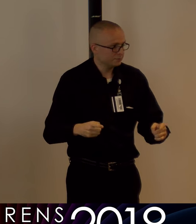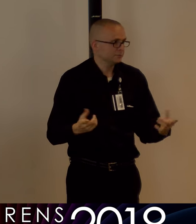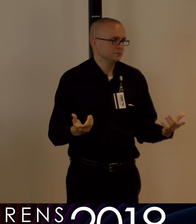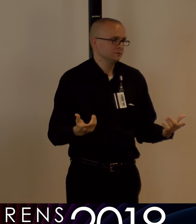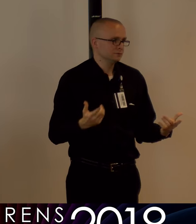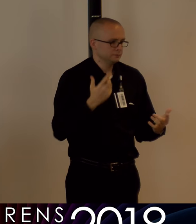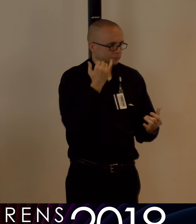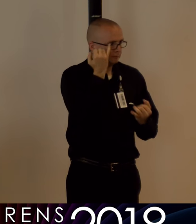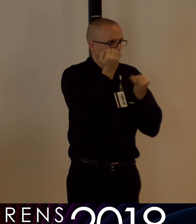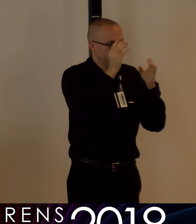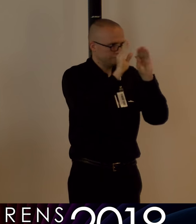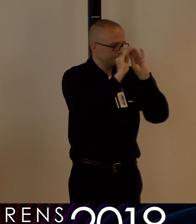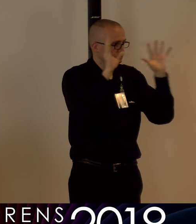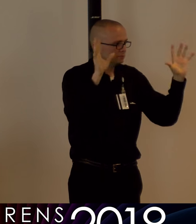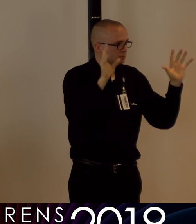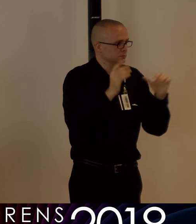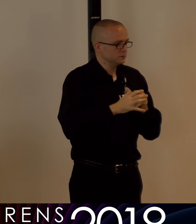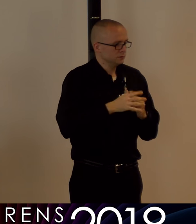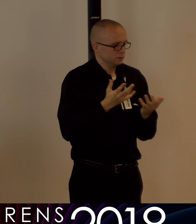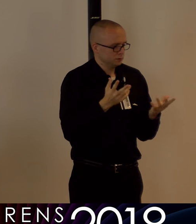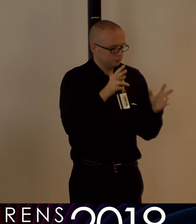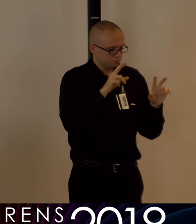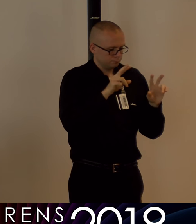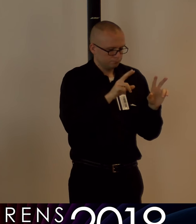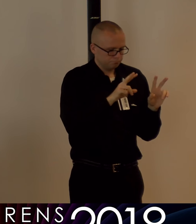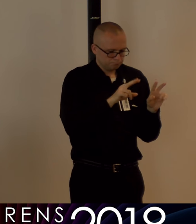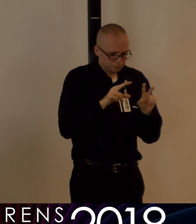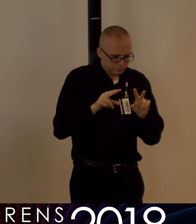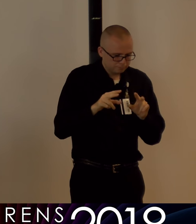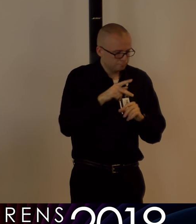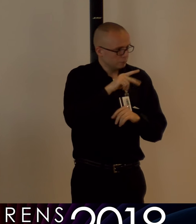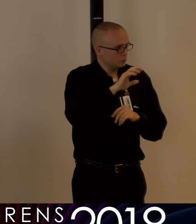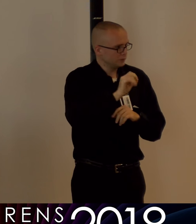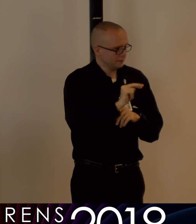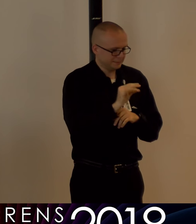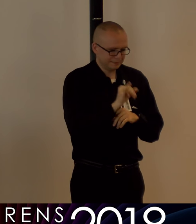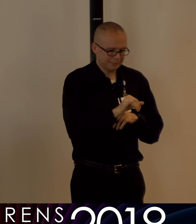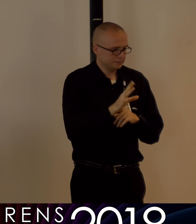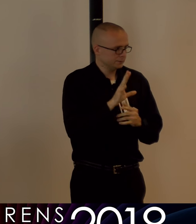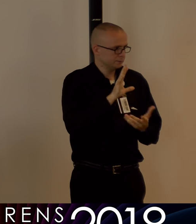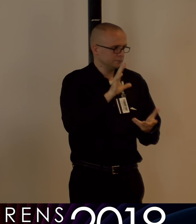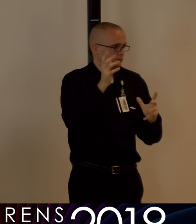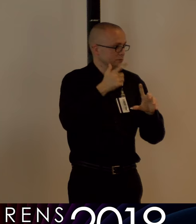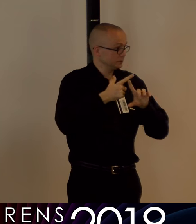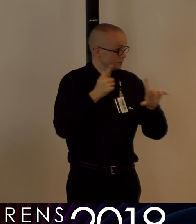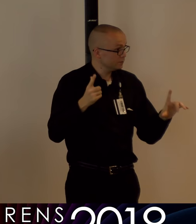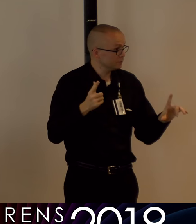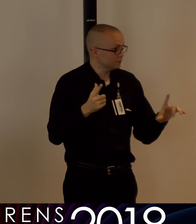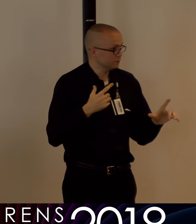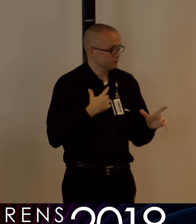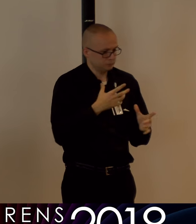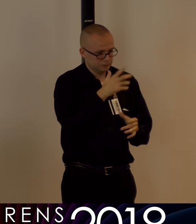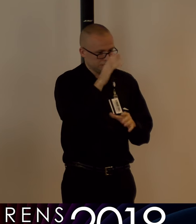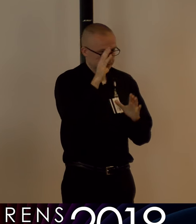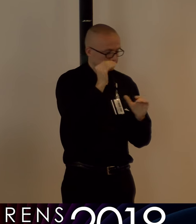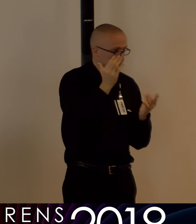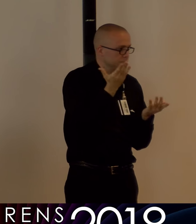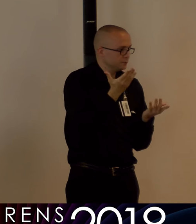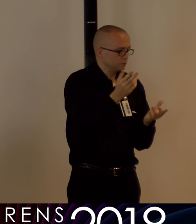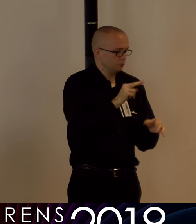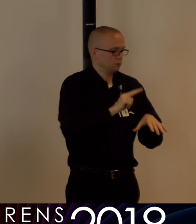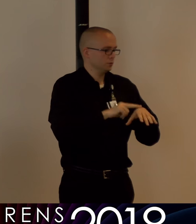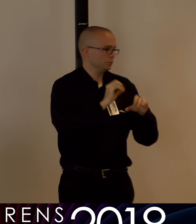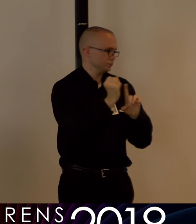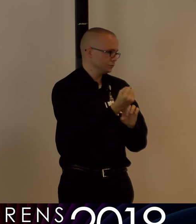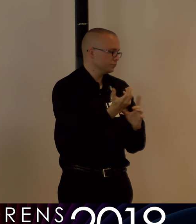can imagine that the reading of the protein that results from that is entirely different than you would expect it to be in the